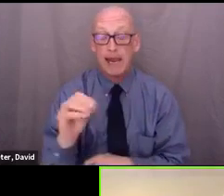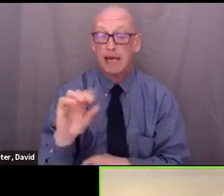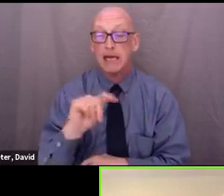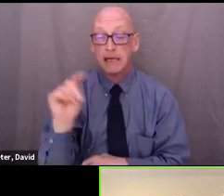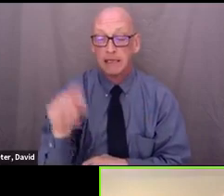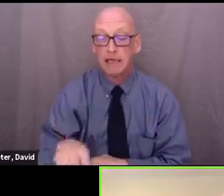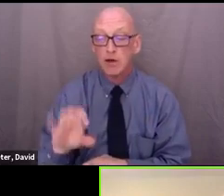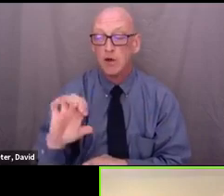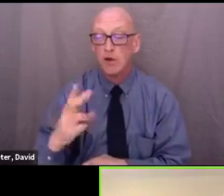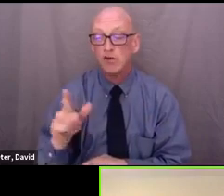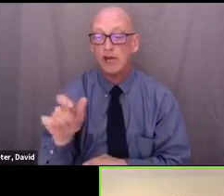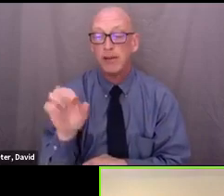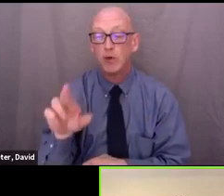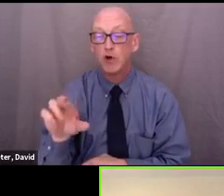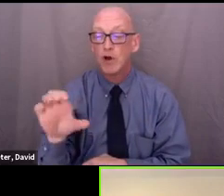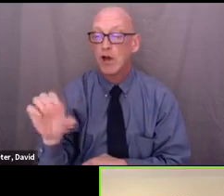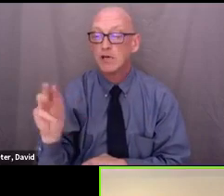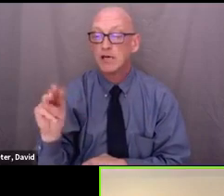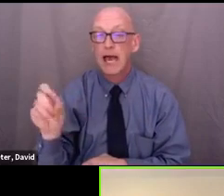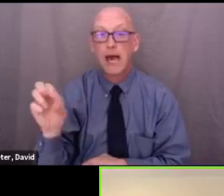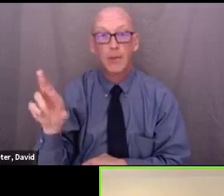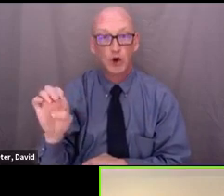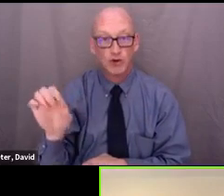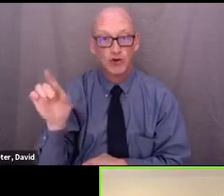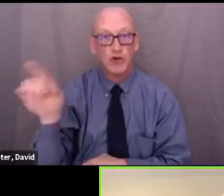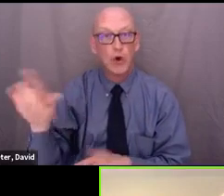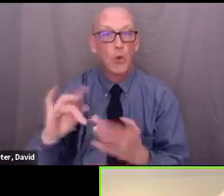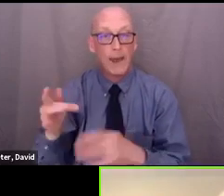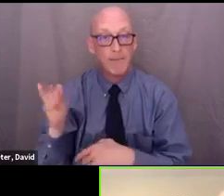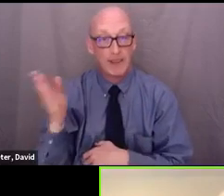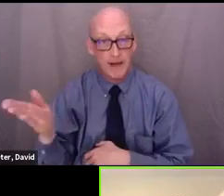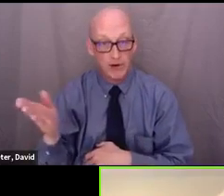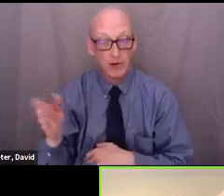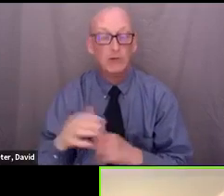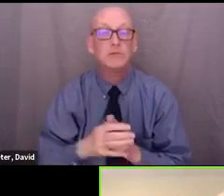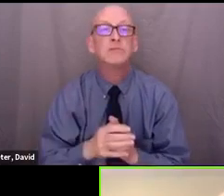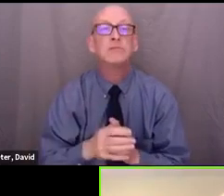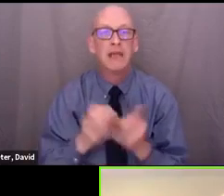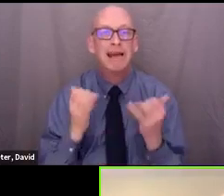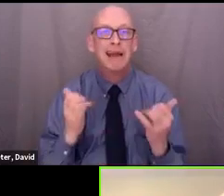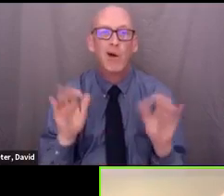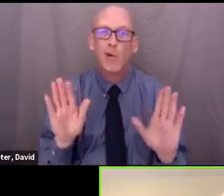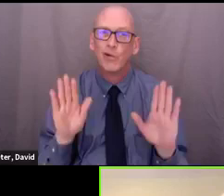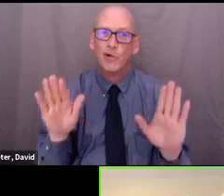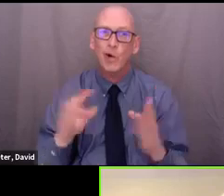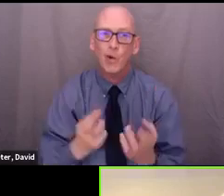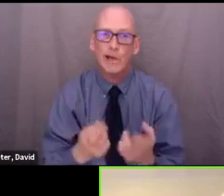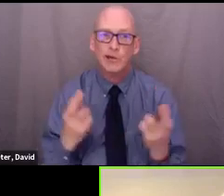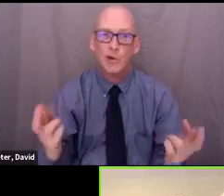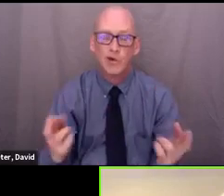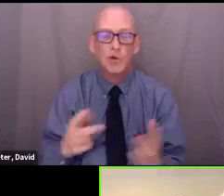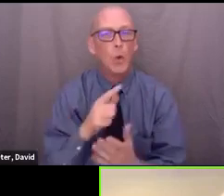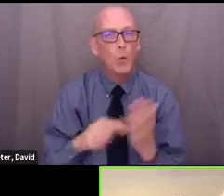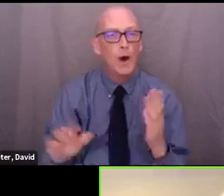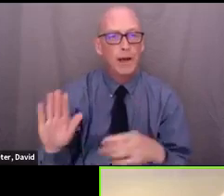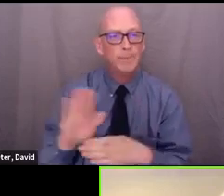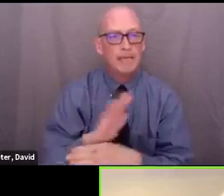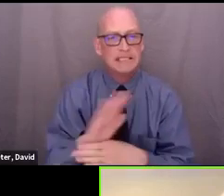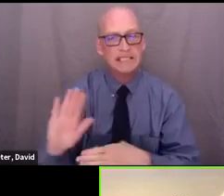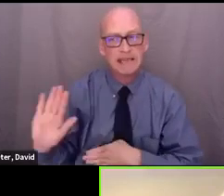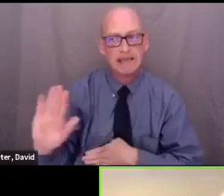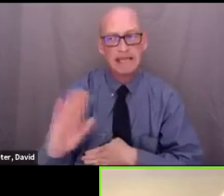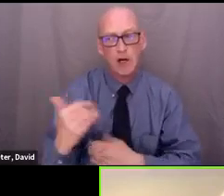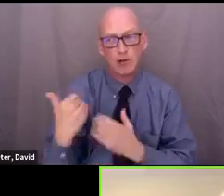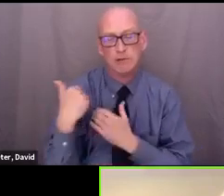You can access that there. Wonderful resource for businesses as they're reopening and wondering what their responsibilities are under this